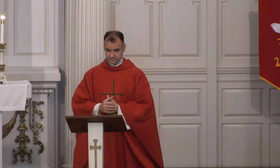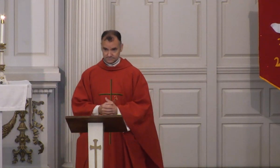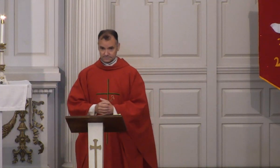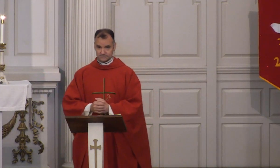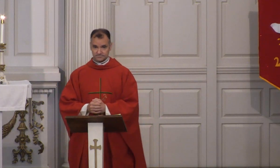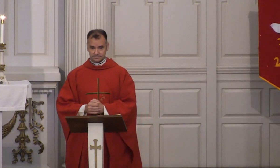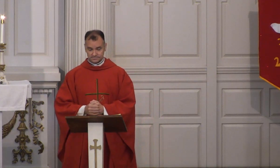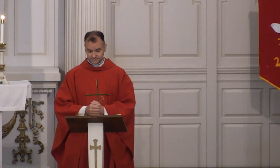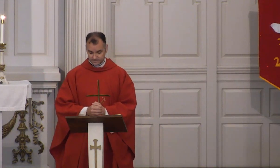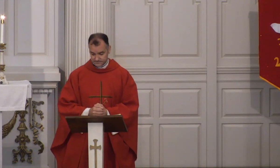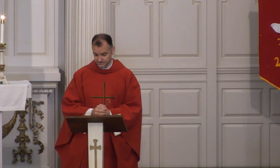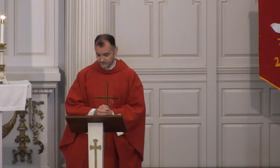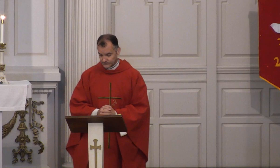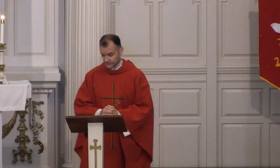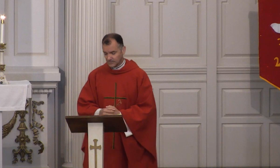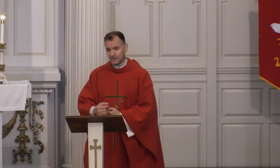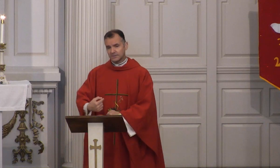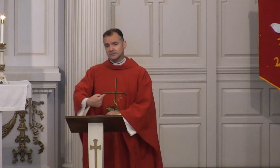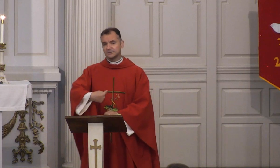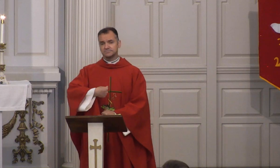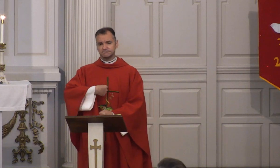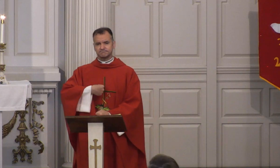Please stand.